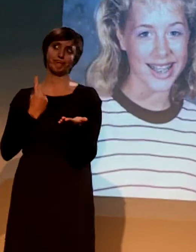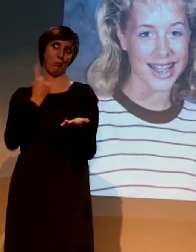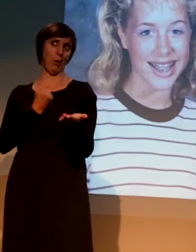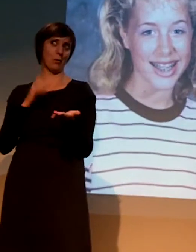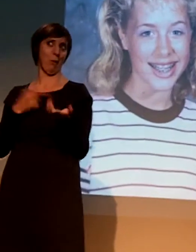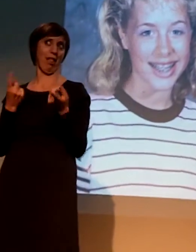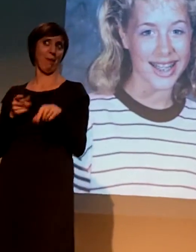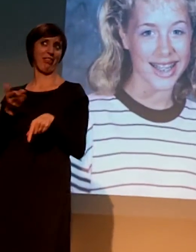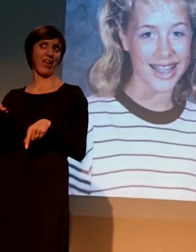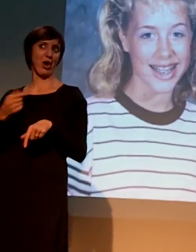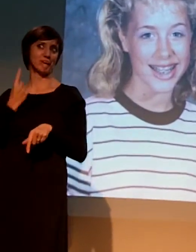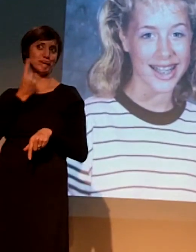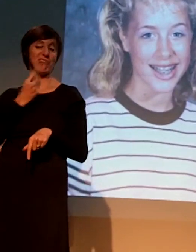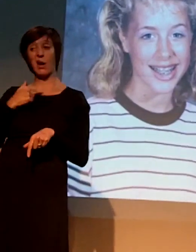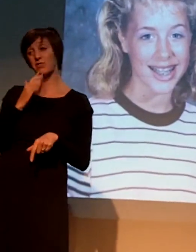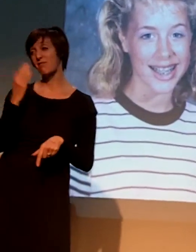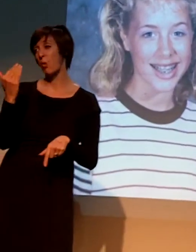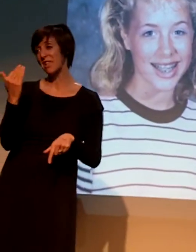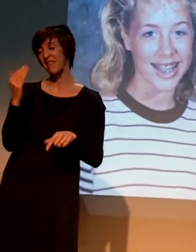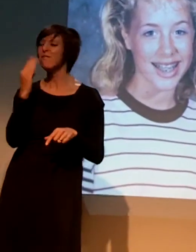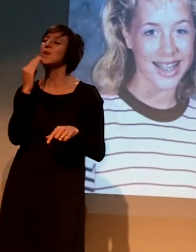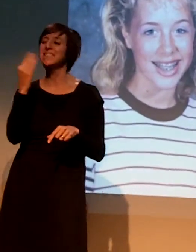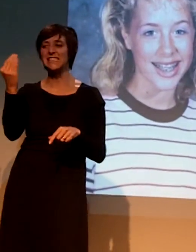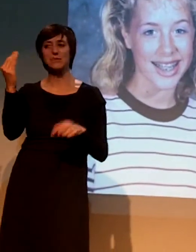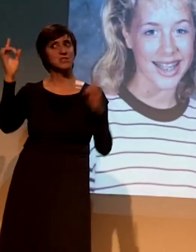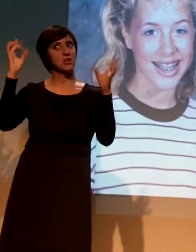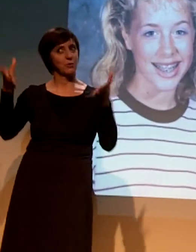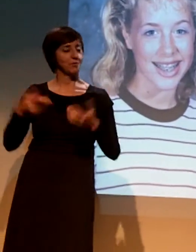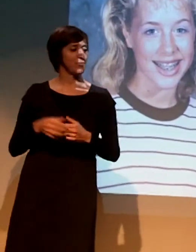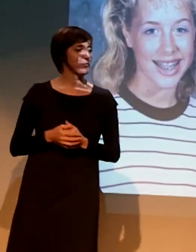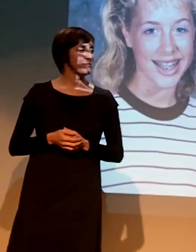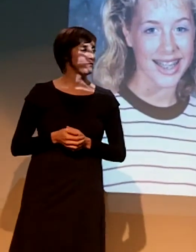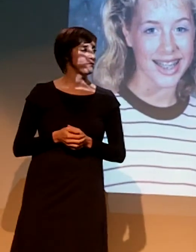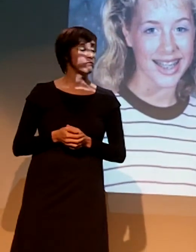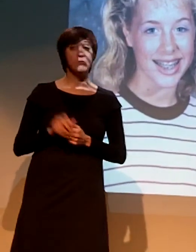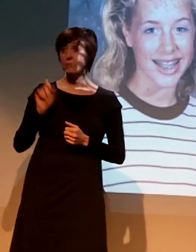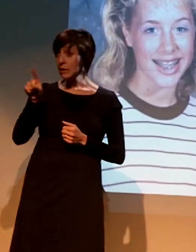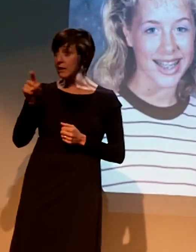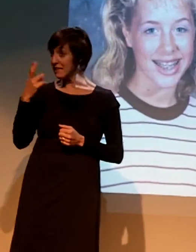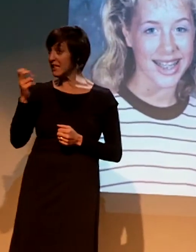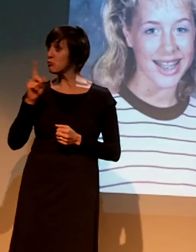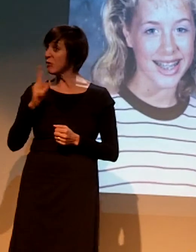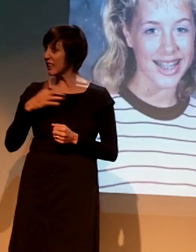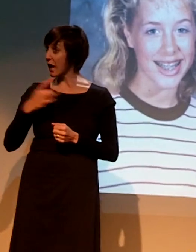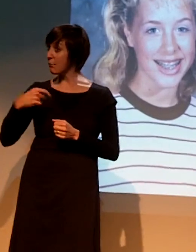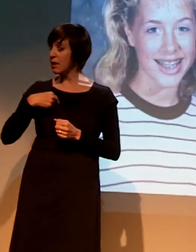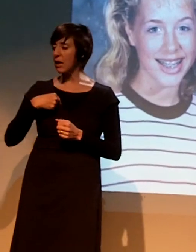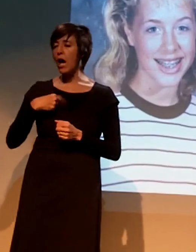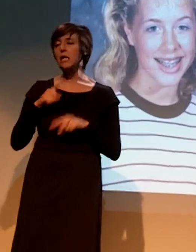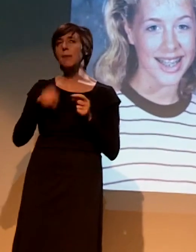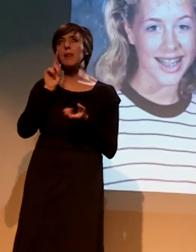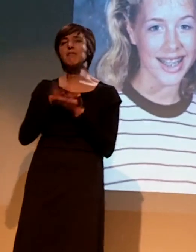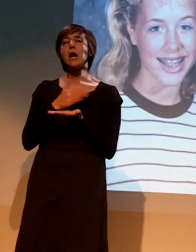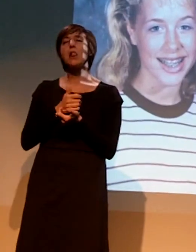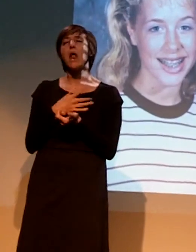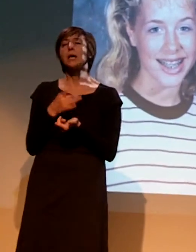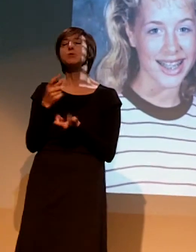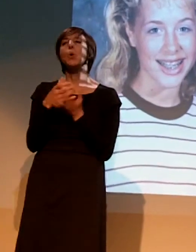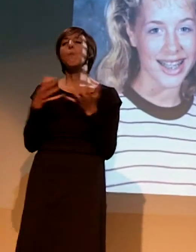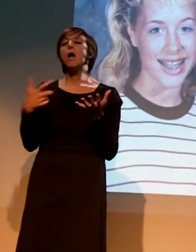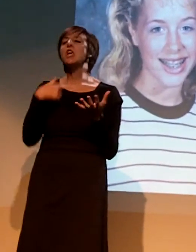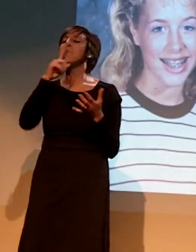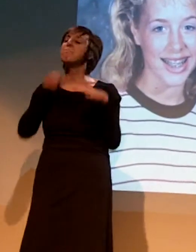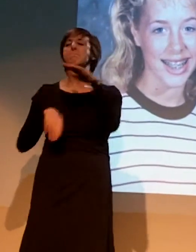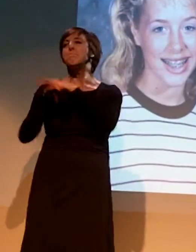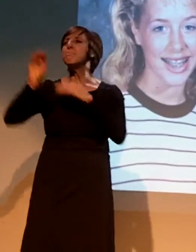there. I was 14, this is terrible. Does he really like me? I can't believe I like him so much. I like him